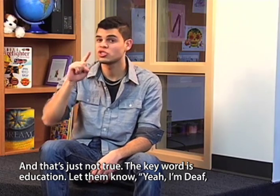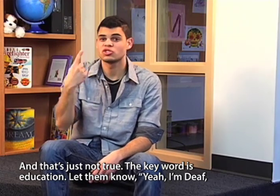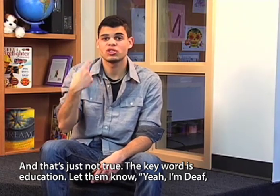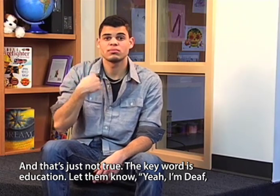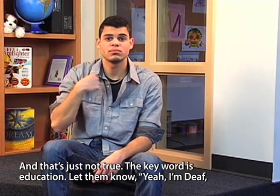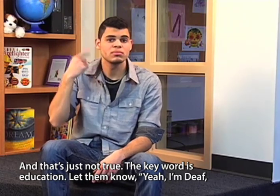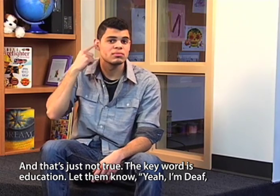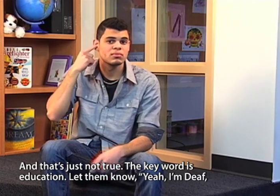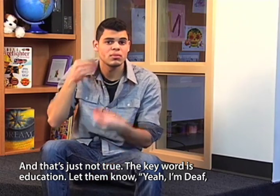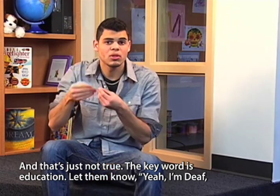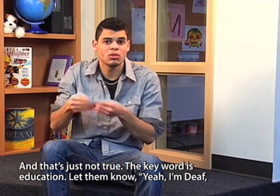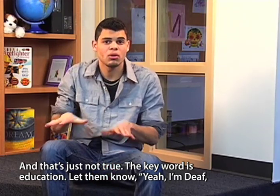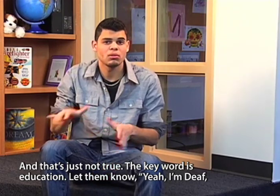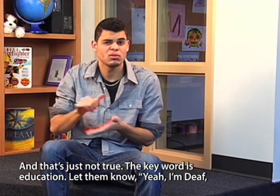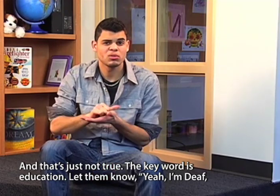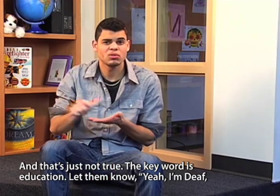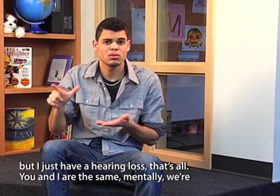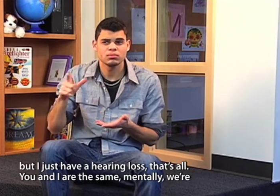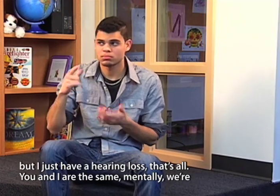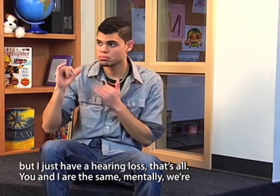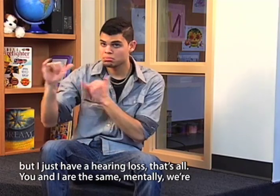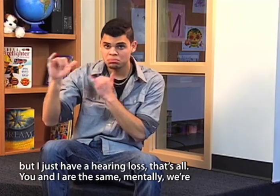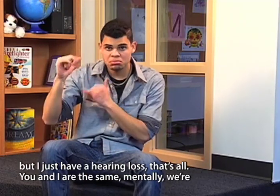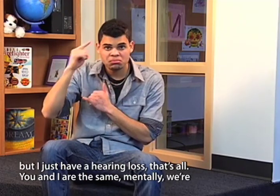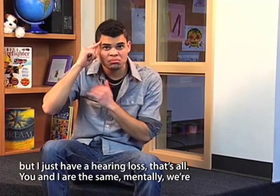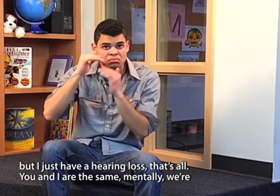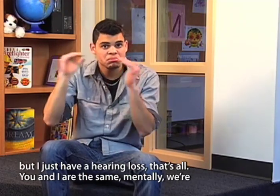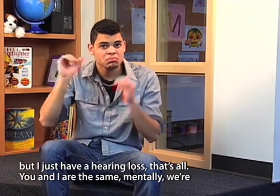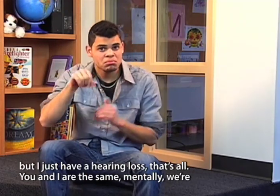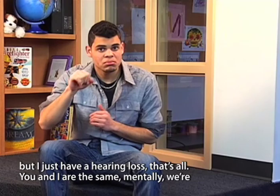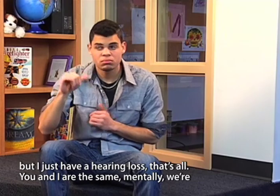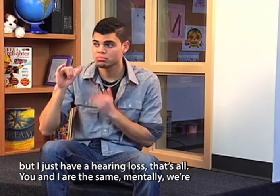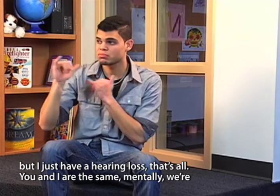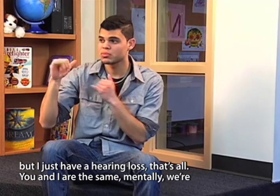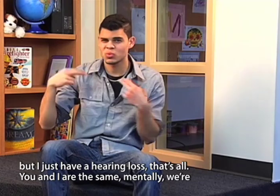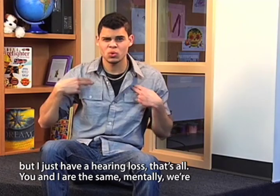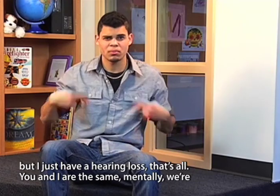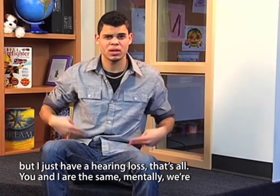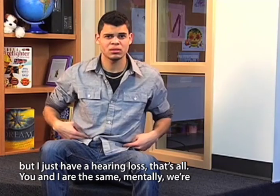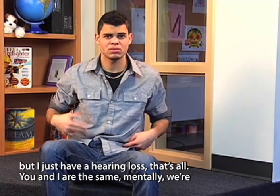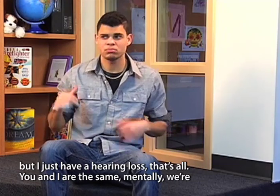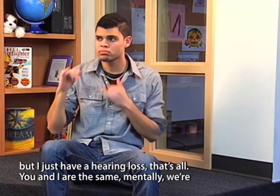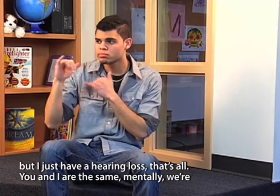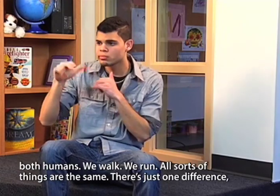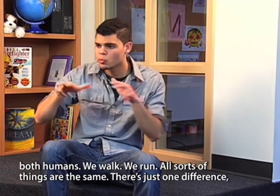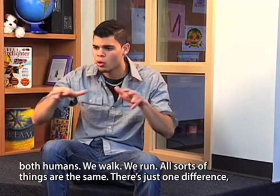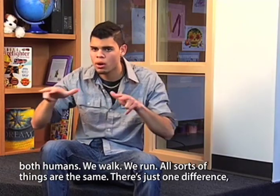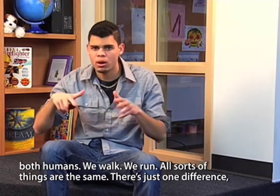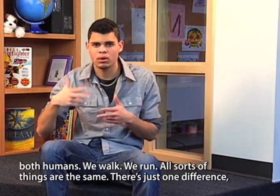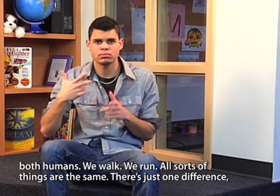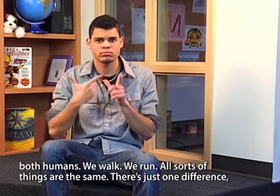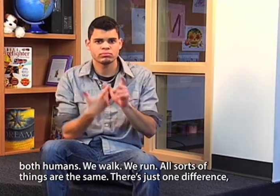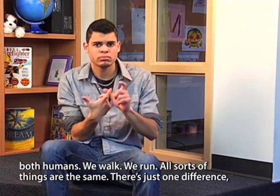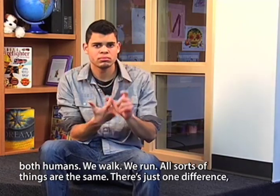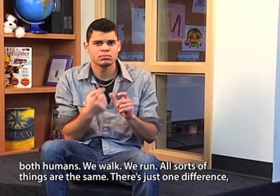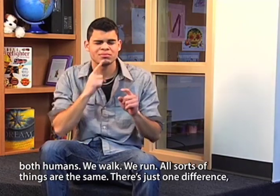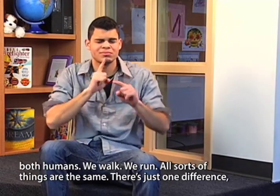Let them know, yeah, I'm deaf, but I just have a hearing loss, that's all. You and I are the same. Mentally, we're both humans. We walk, we